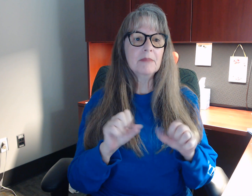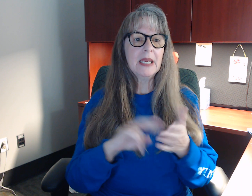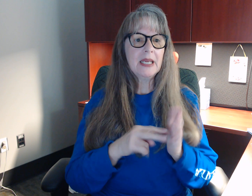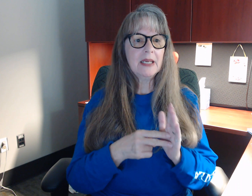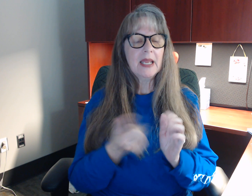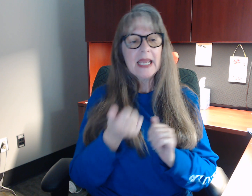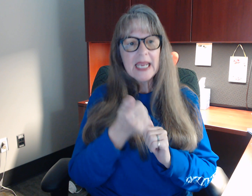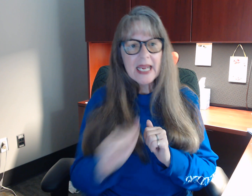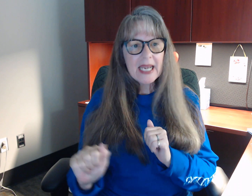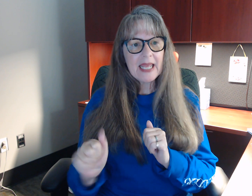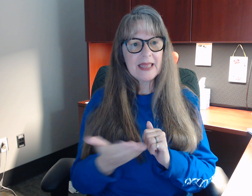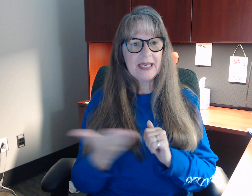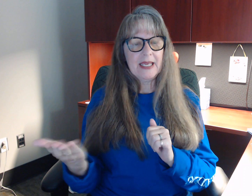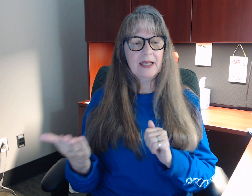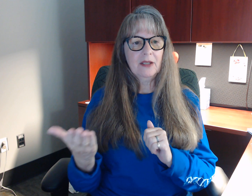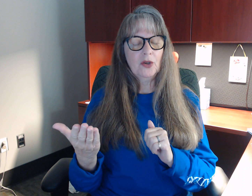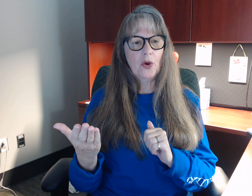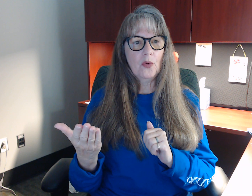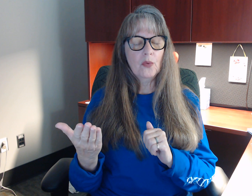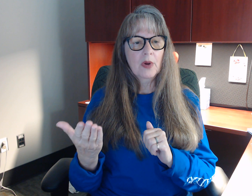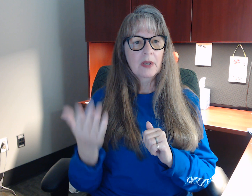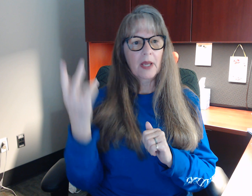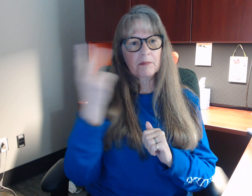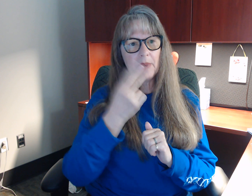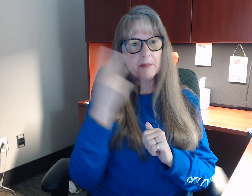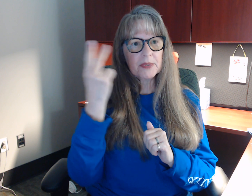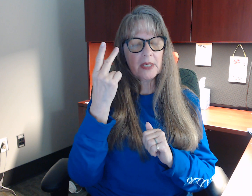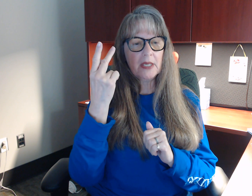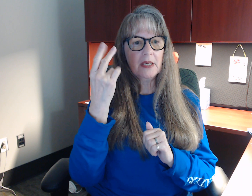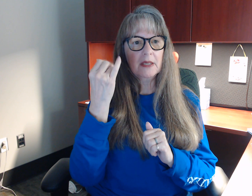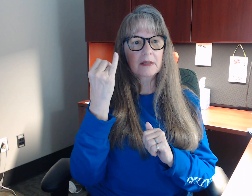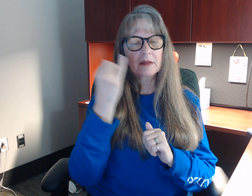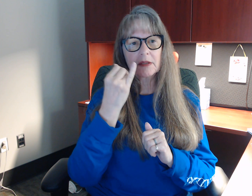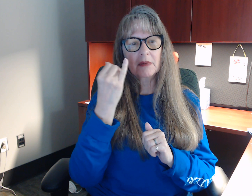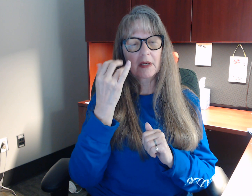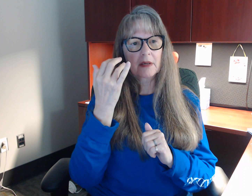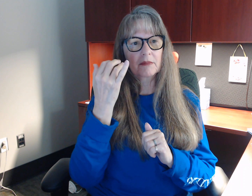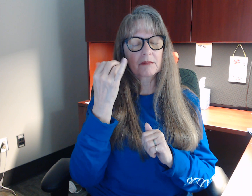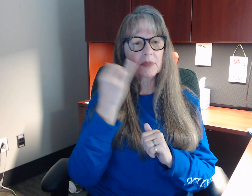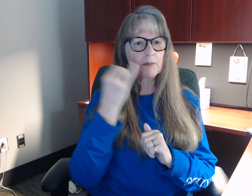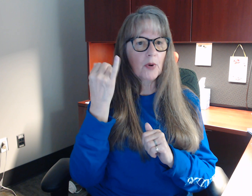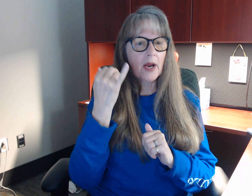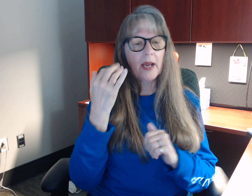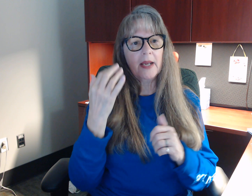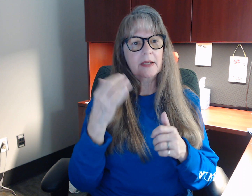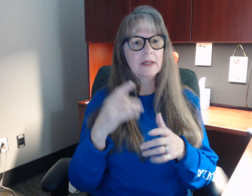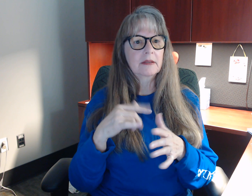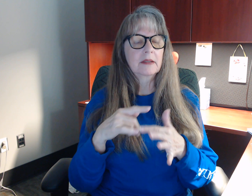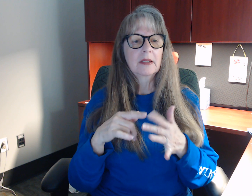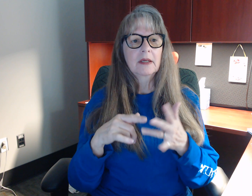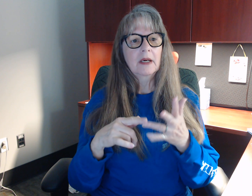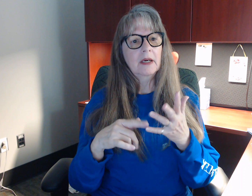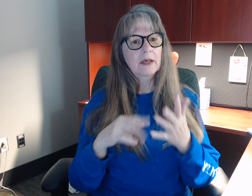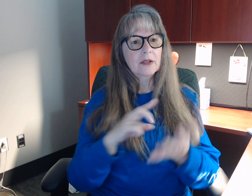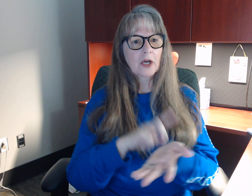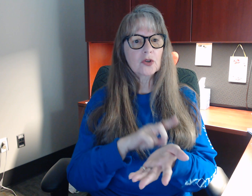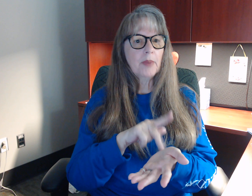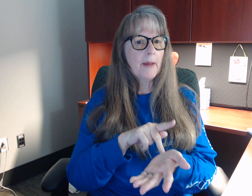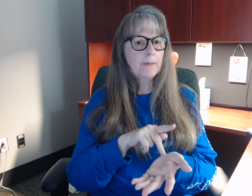mean anything, like Pepsi and Sprite and Dr.